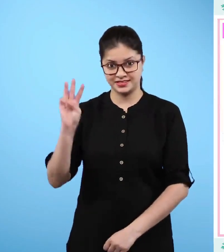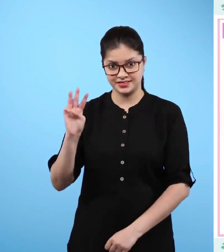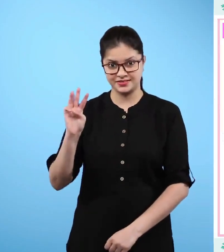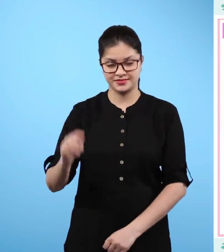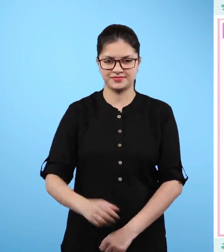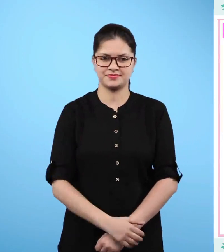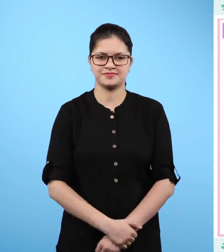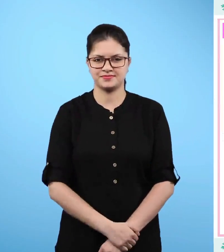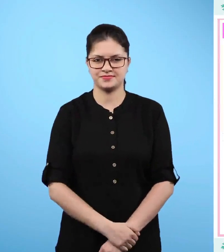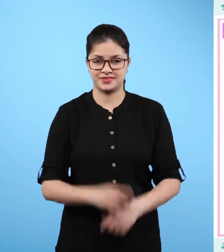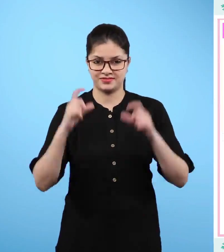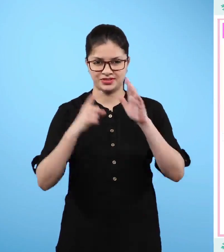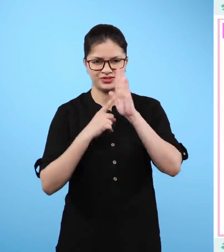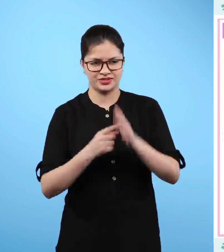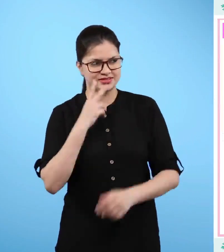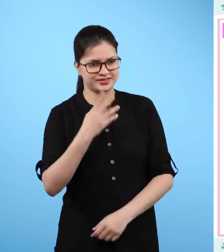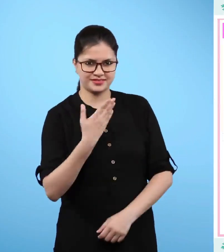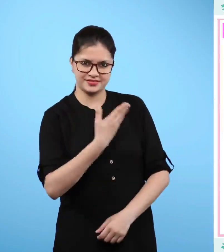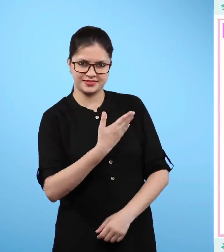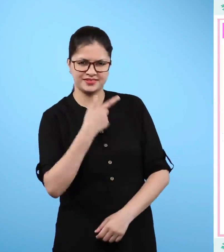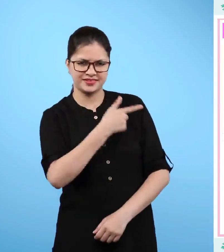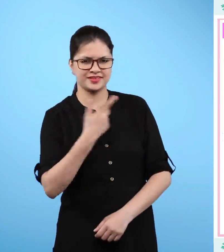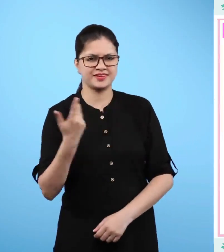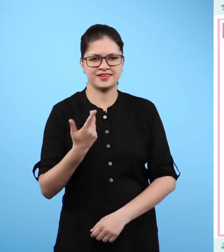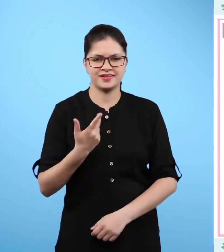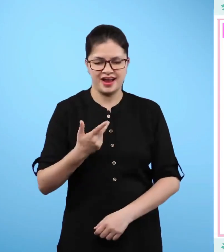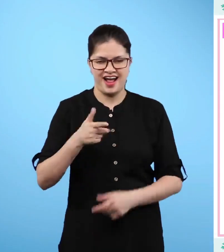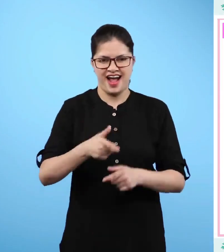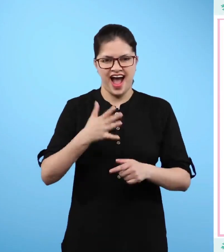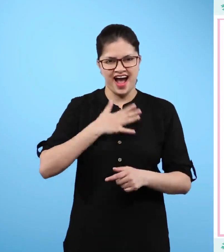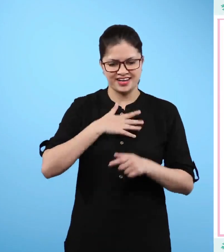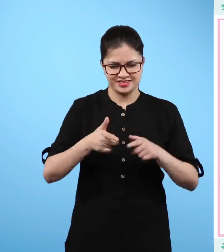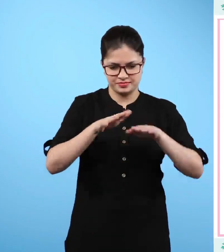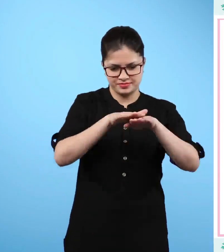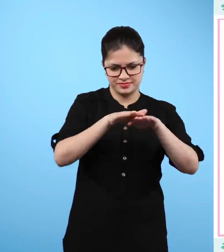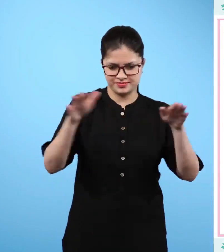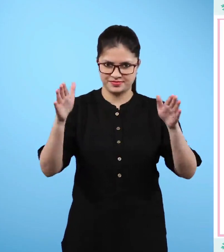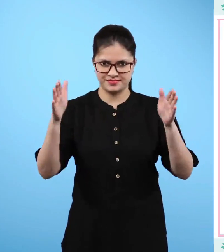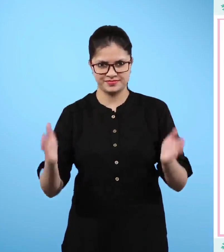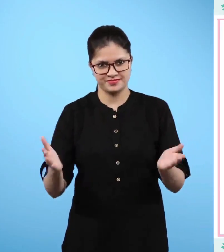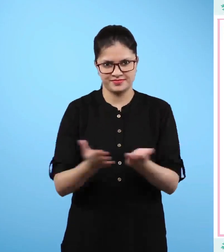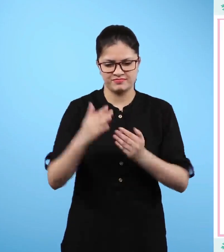Three. How many cubes are needed to make this interesting model?